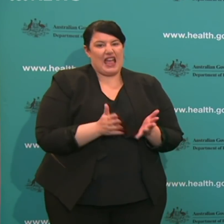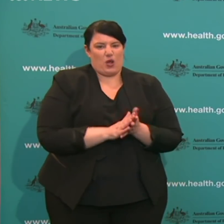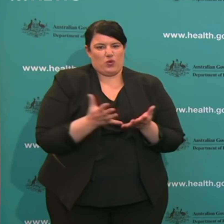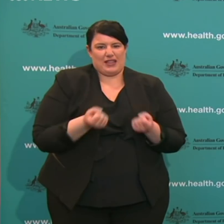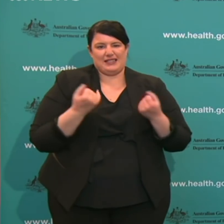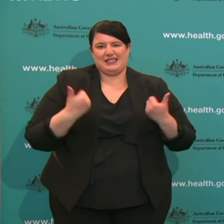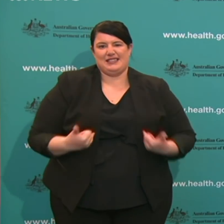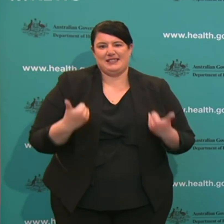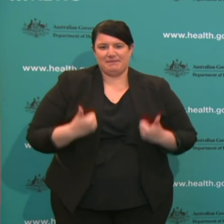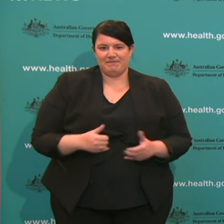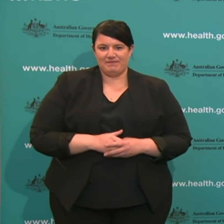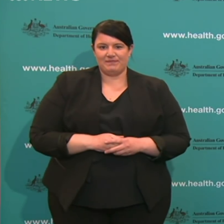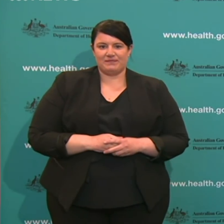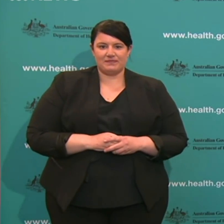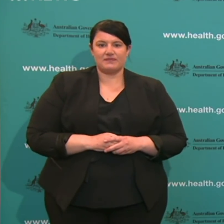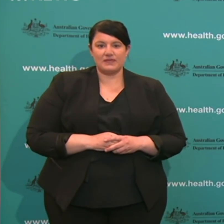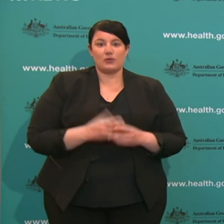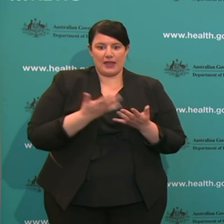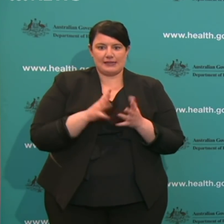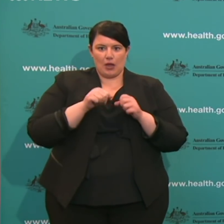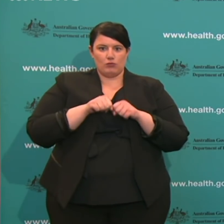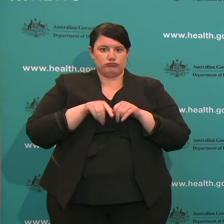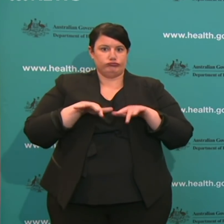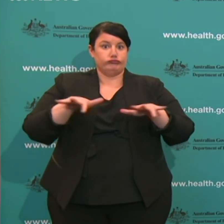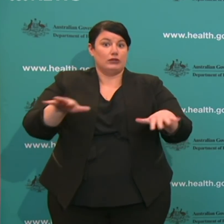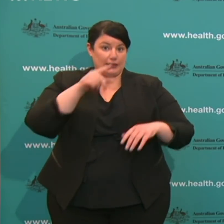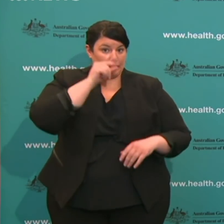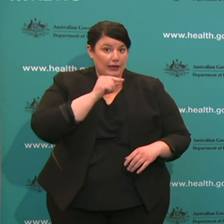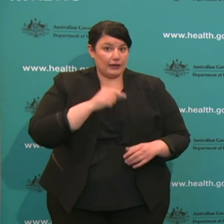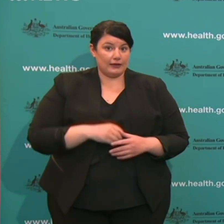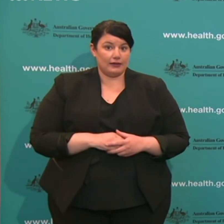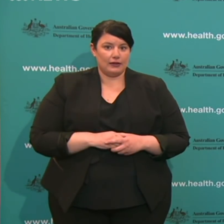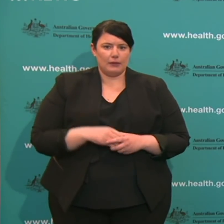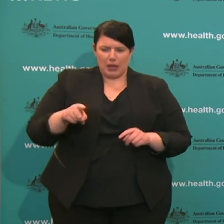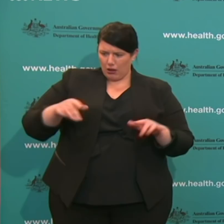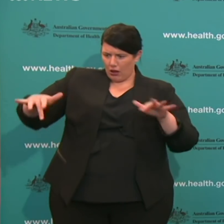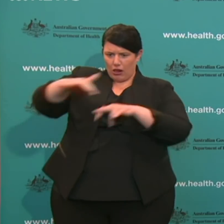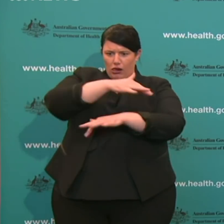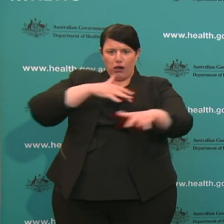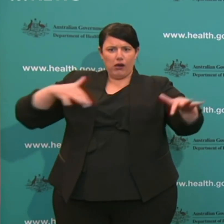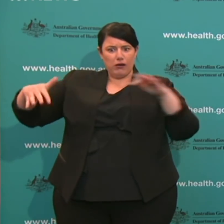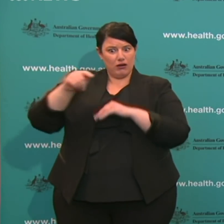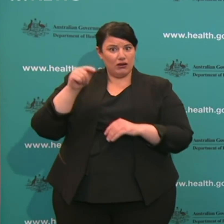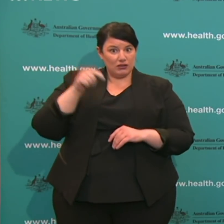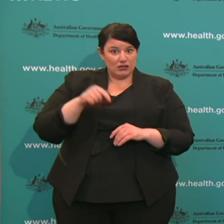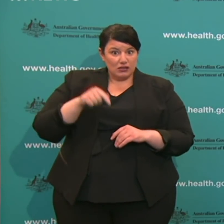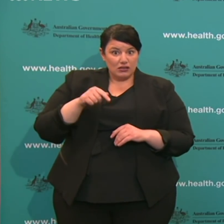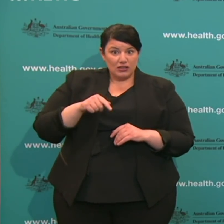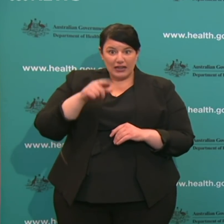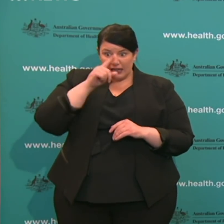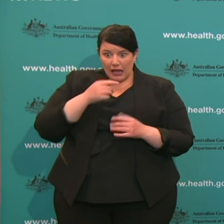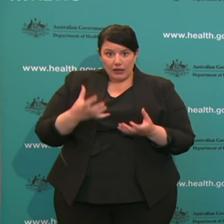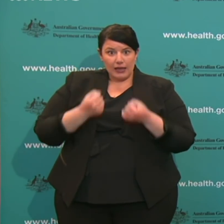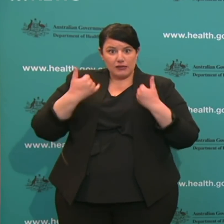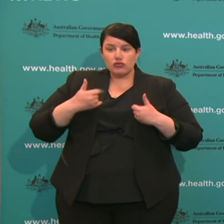in. That is contact and droplet spread. So what about this aerosolization? Is this an airborne virus?